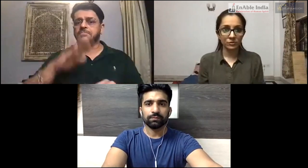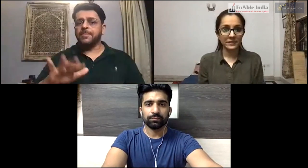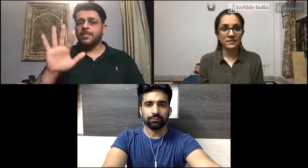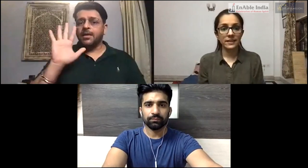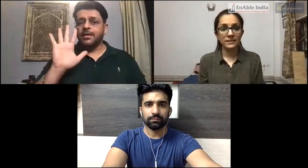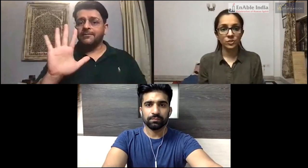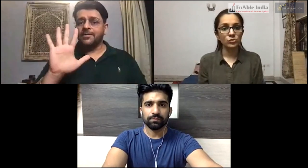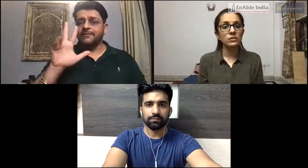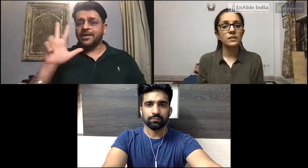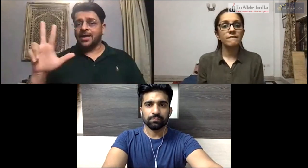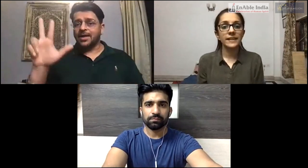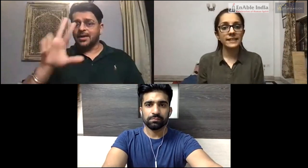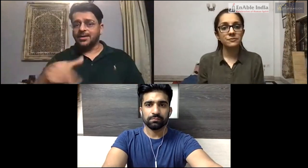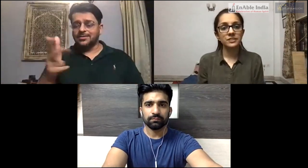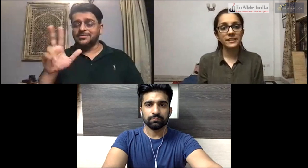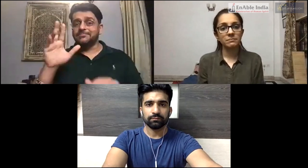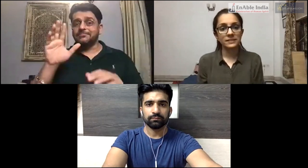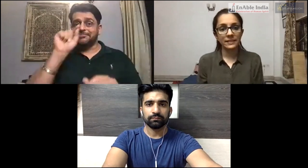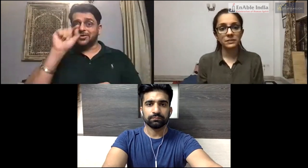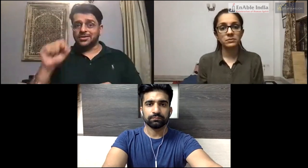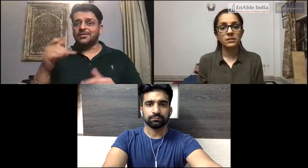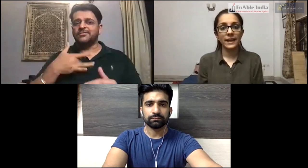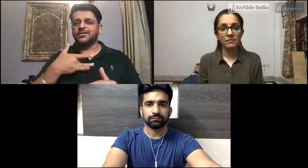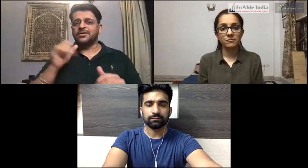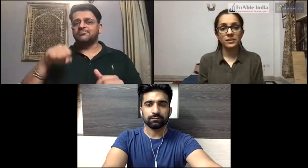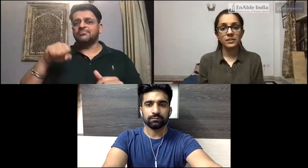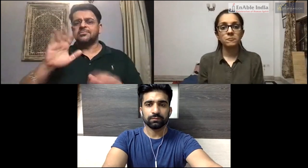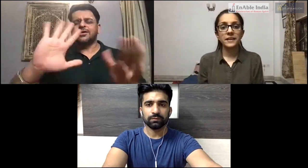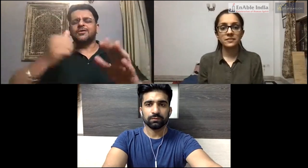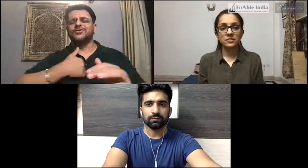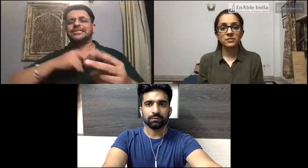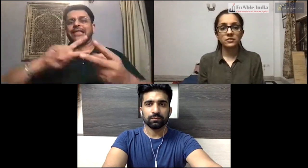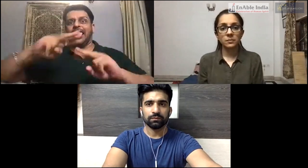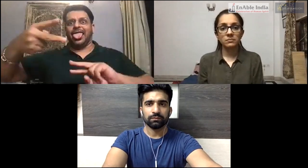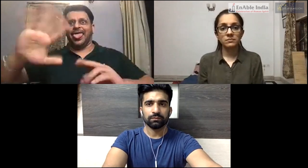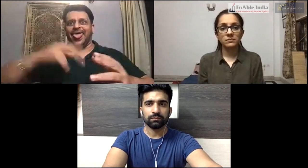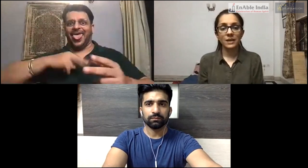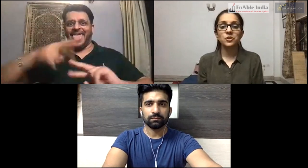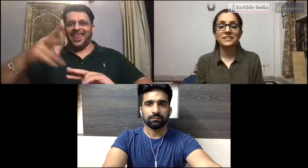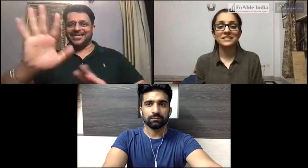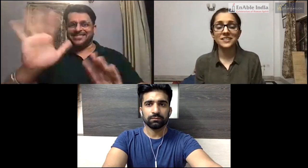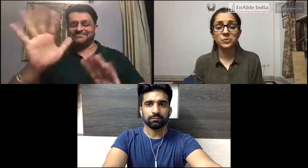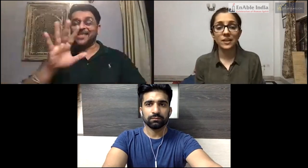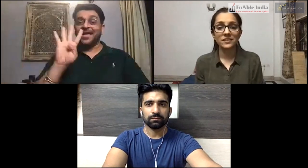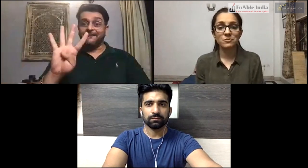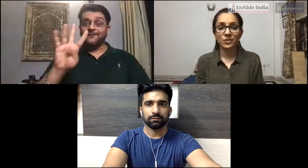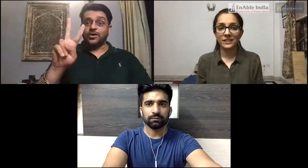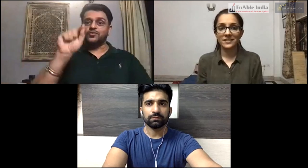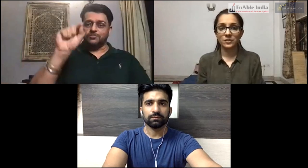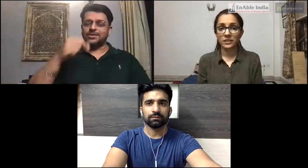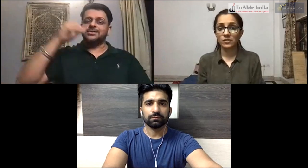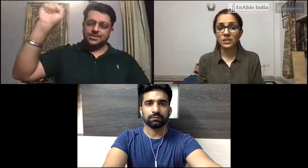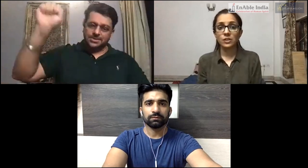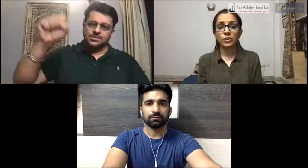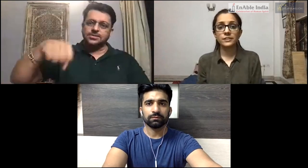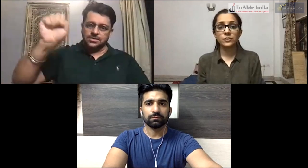of mental health issue, whereas 58% people have felt some. I'm sorry, it's the other way around. I'm so sorry, it's the other